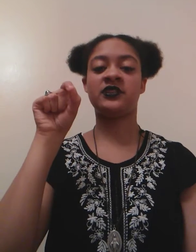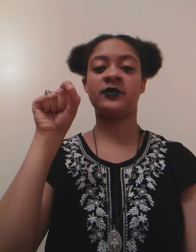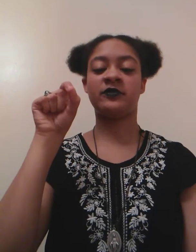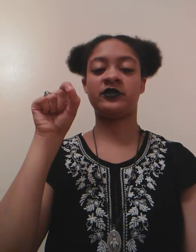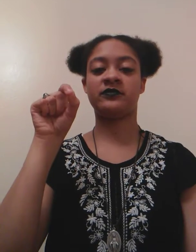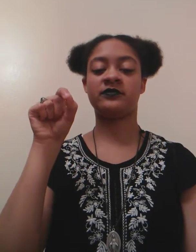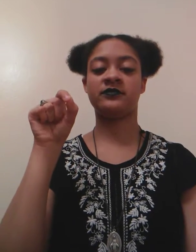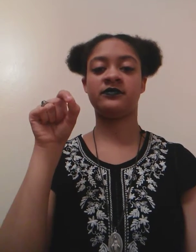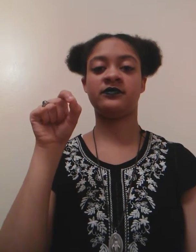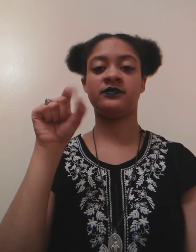Pinch them inward.